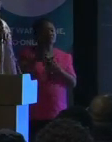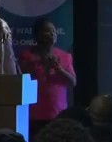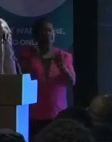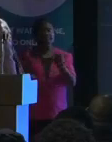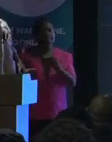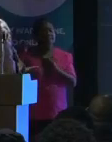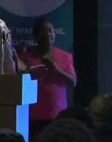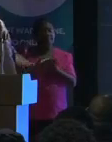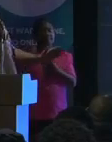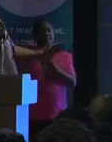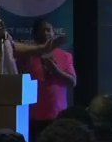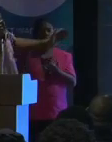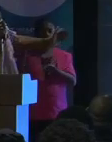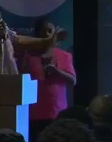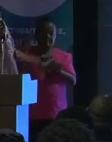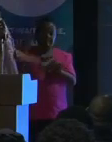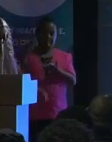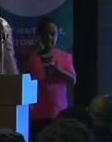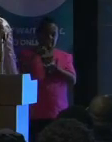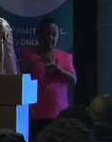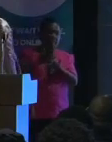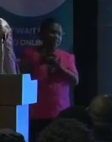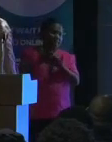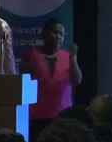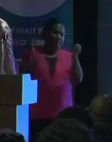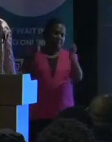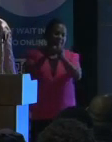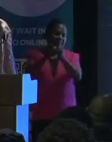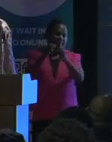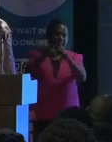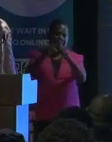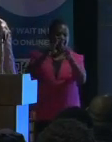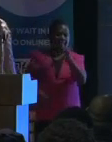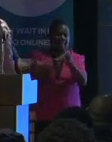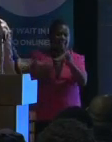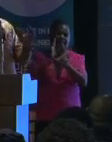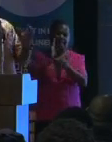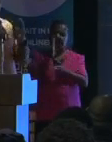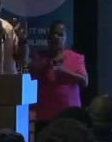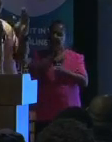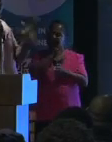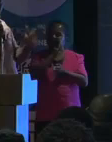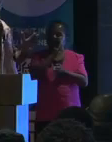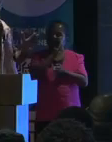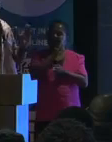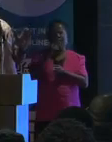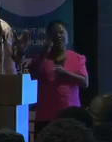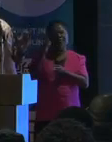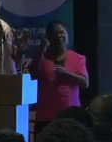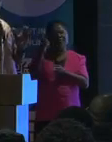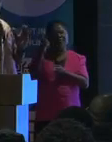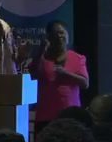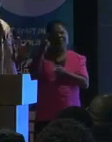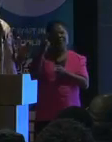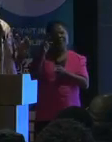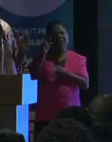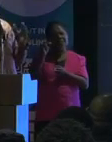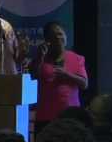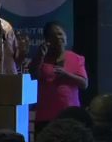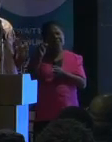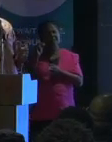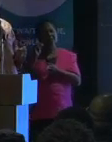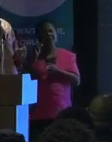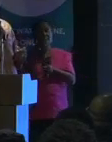back. It will not be backdated to how many fortnights that you missed out. Maybe it's because it's one of the